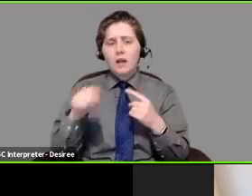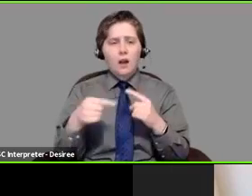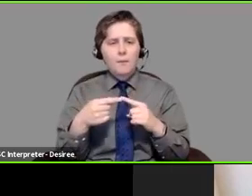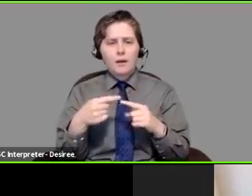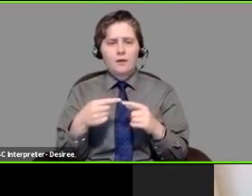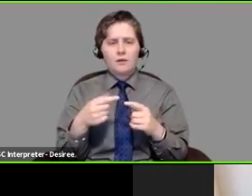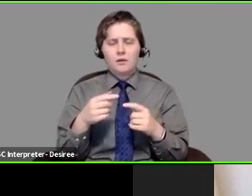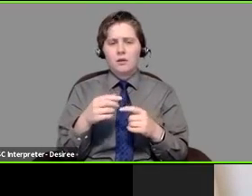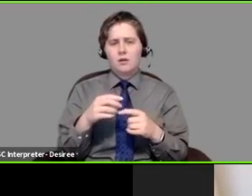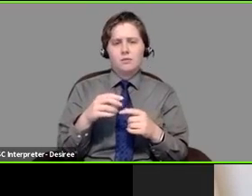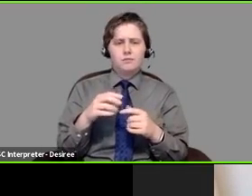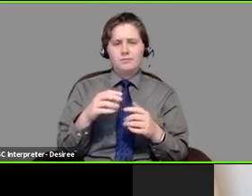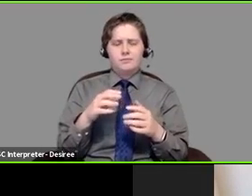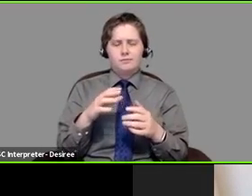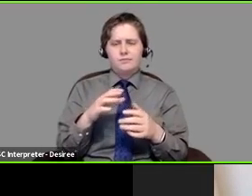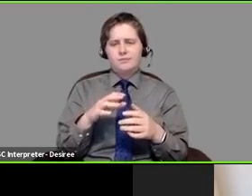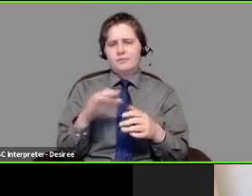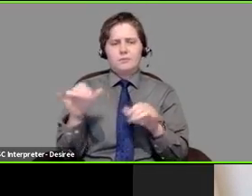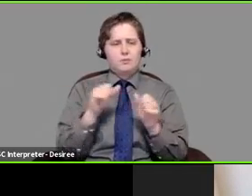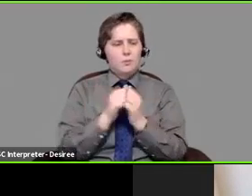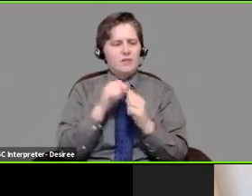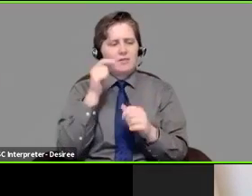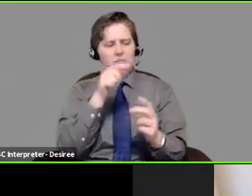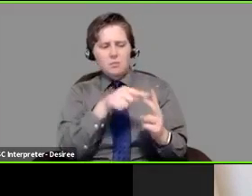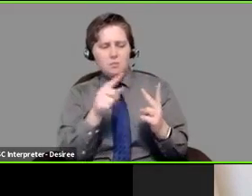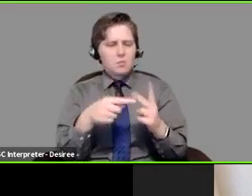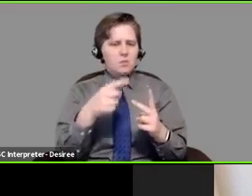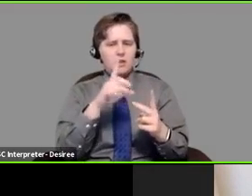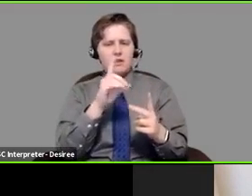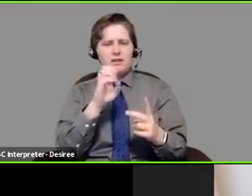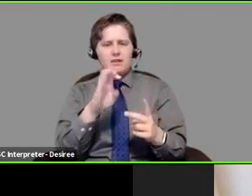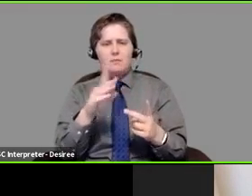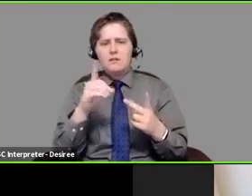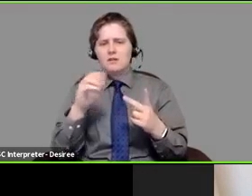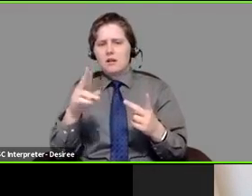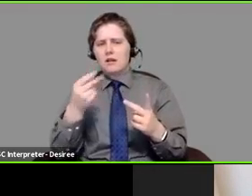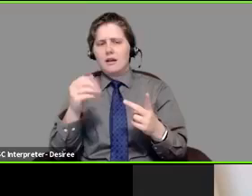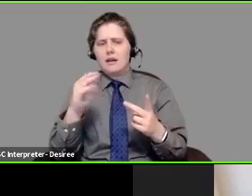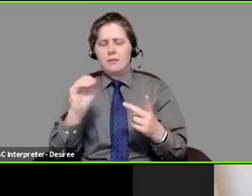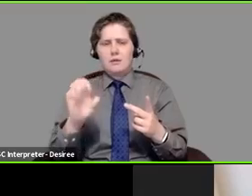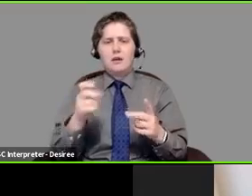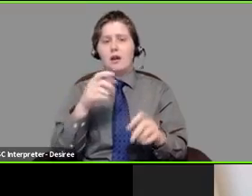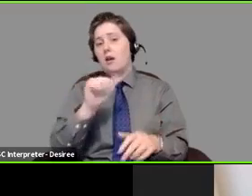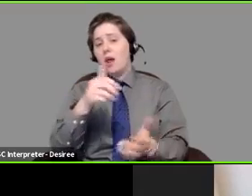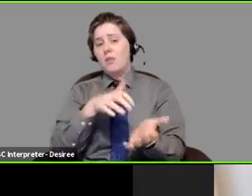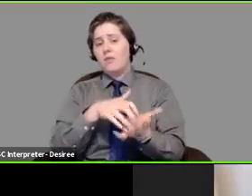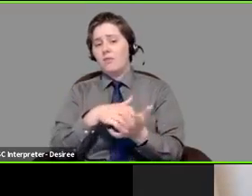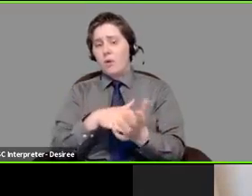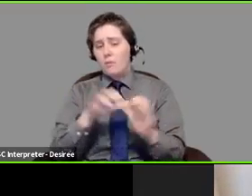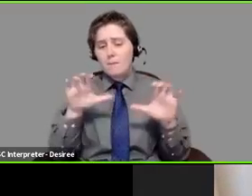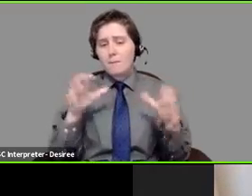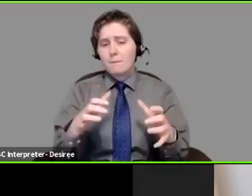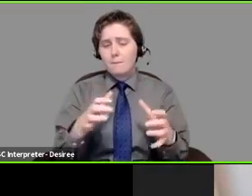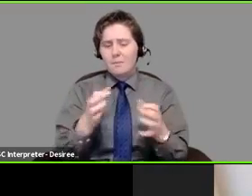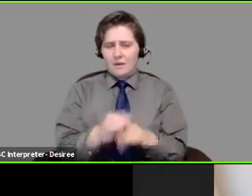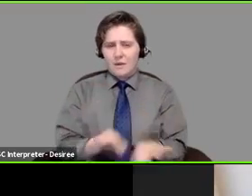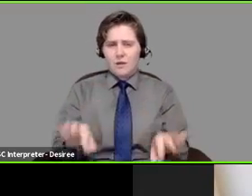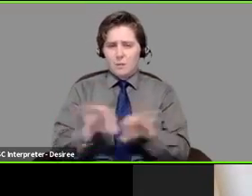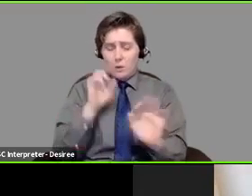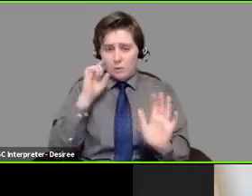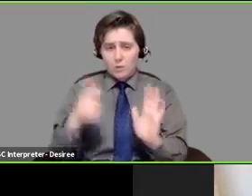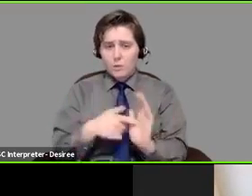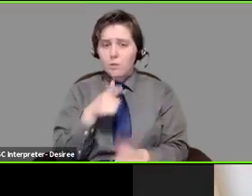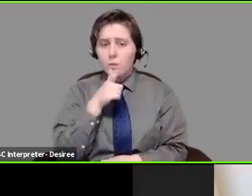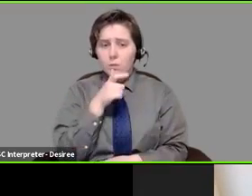the coattail of Deb and Dr. Hamey. Another vulnerable population that is important to